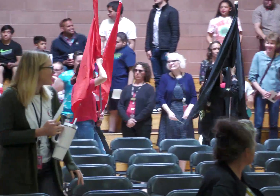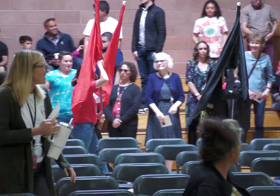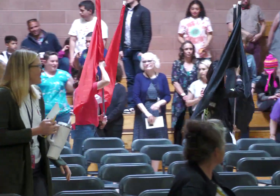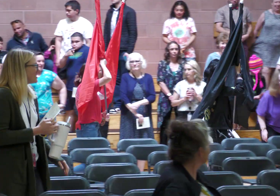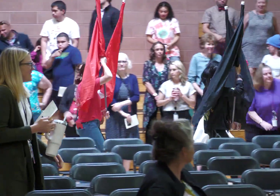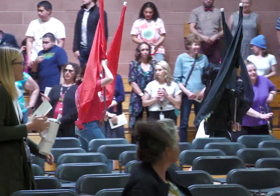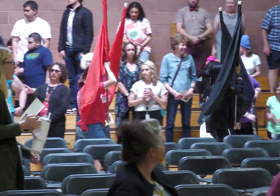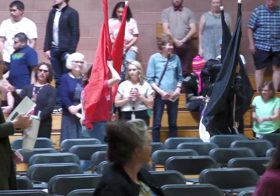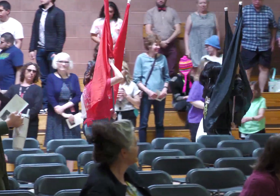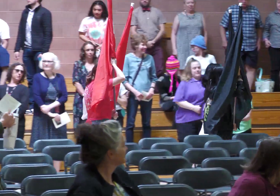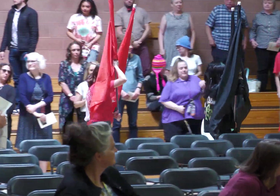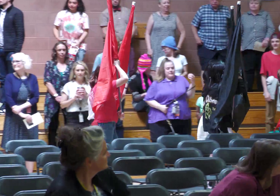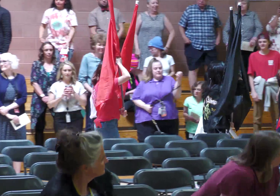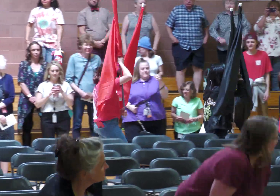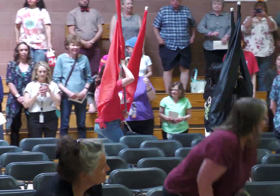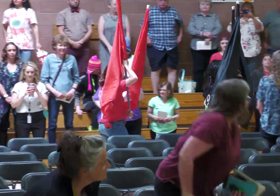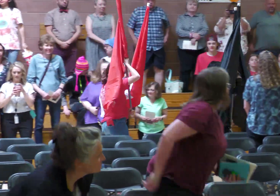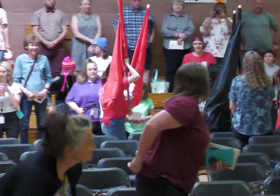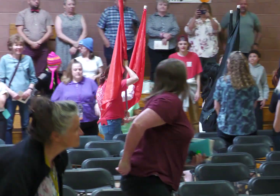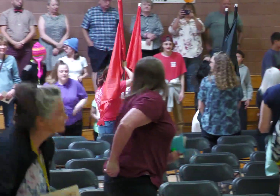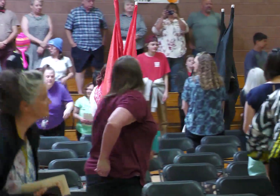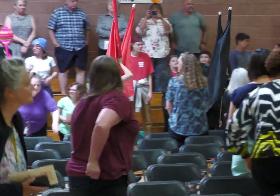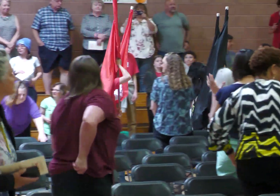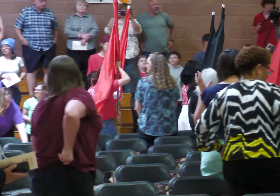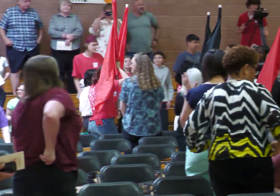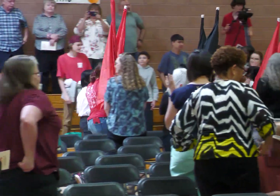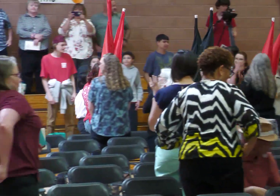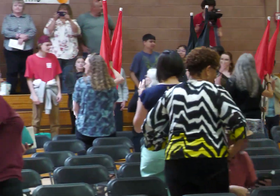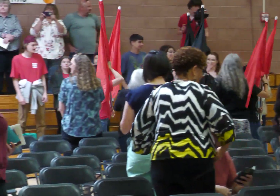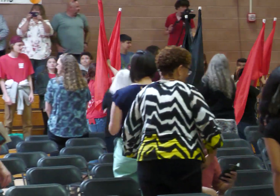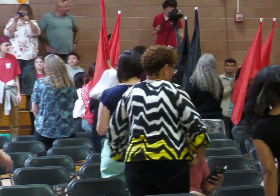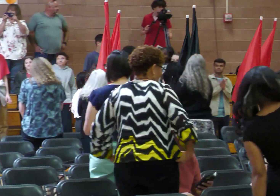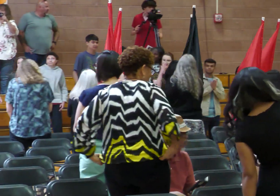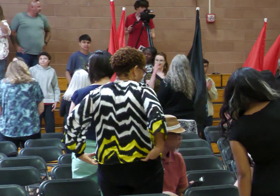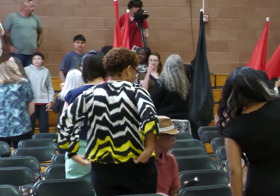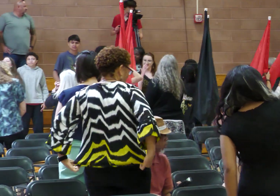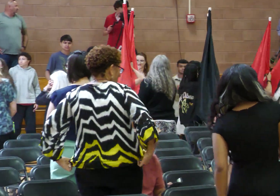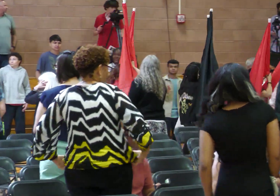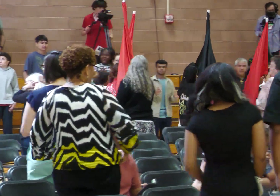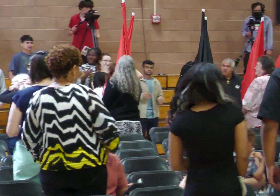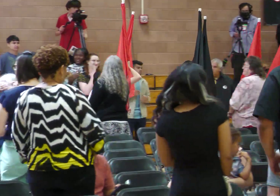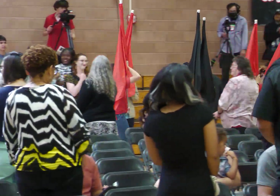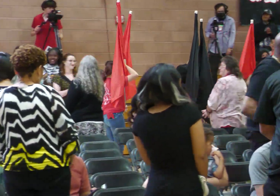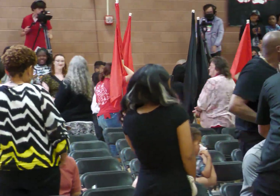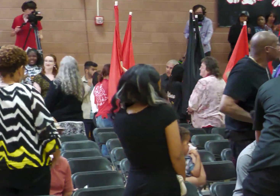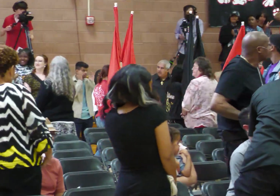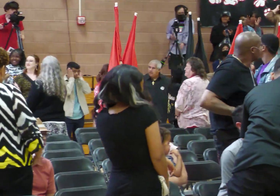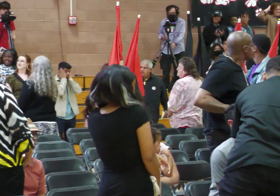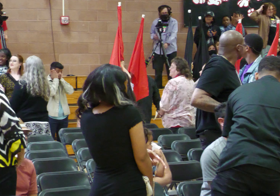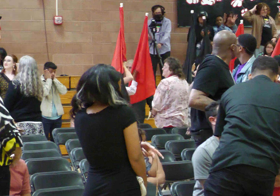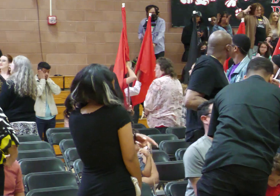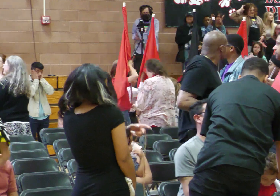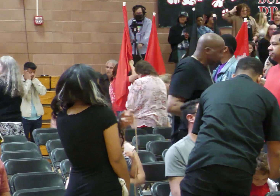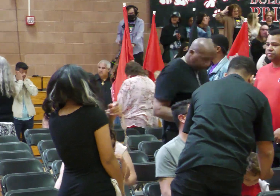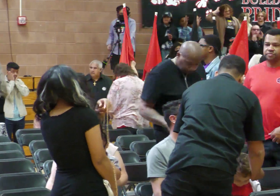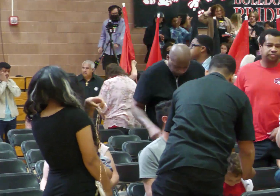The CSDB color guard enter the gym and go to stand on the north and south sides of the audience. They are followed by two junior students.